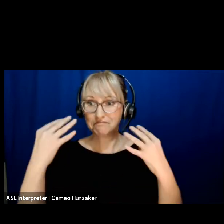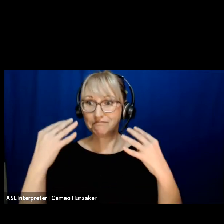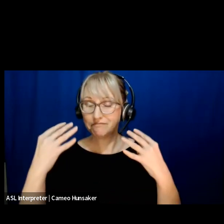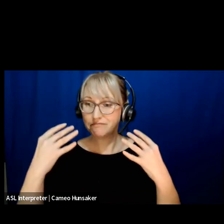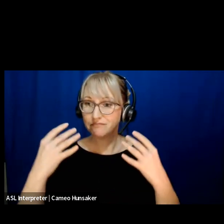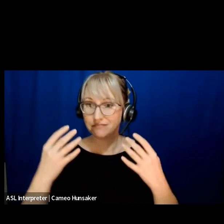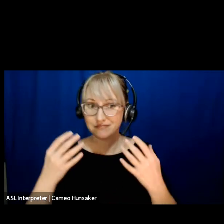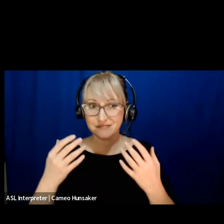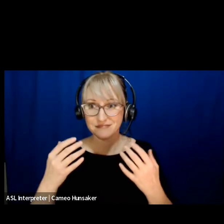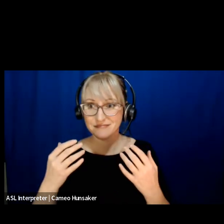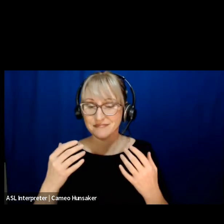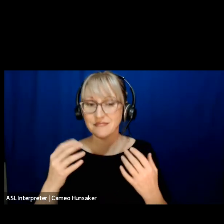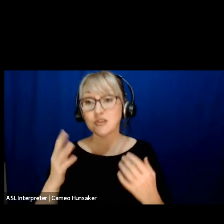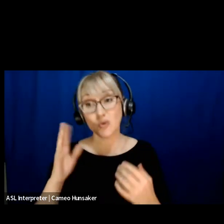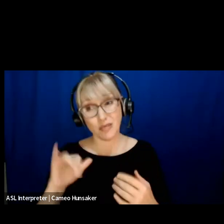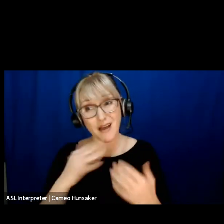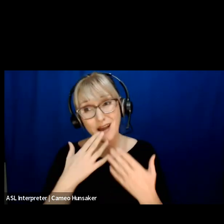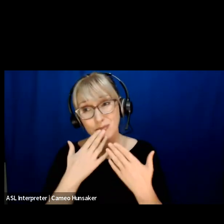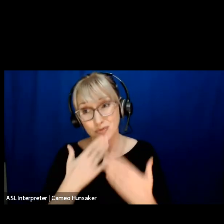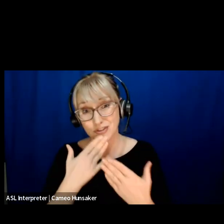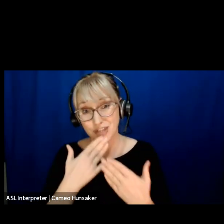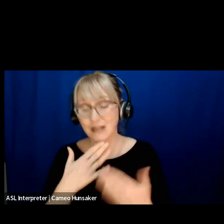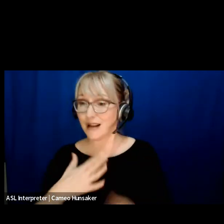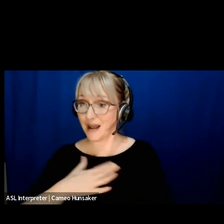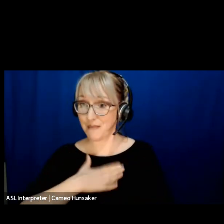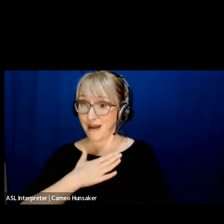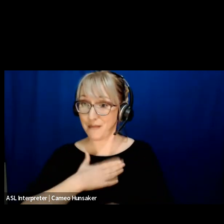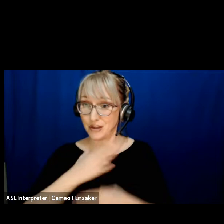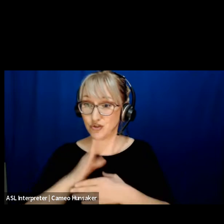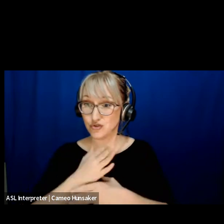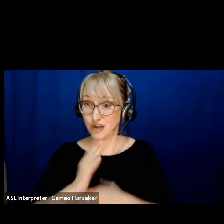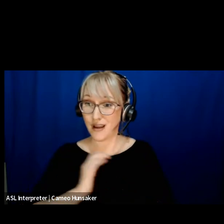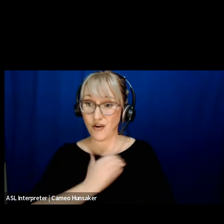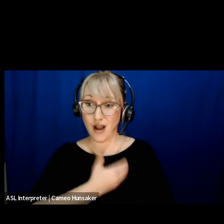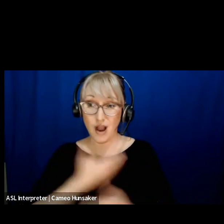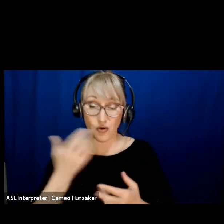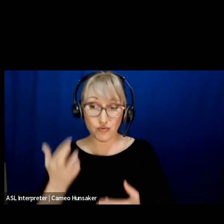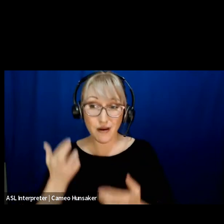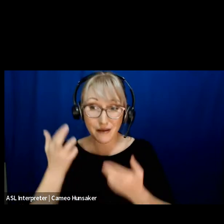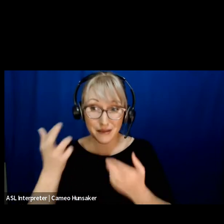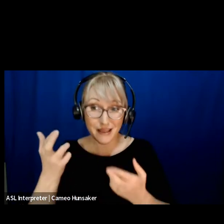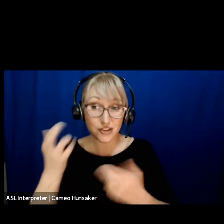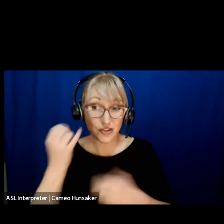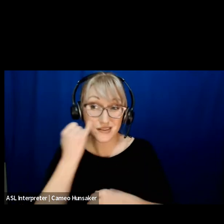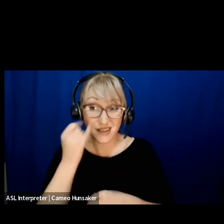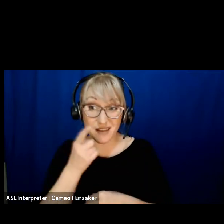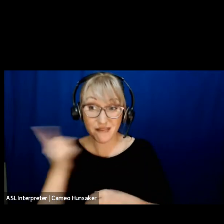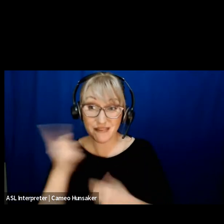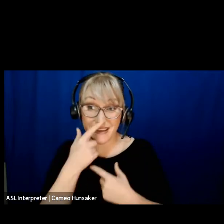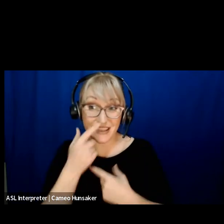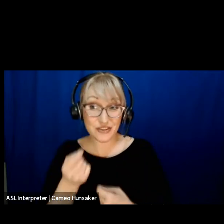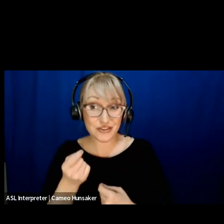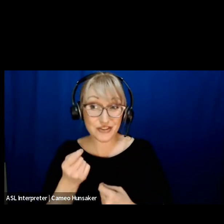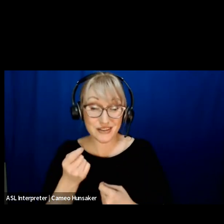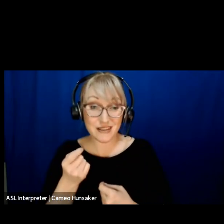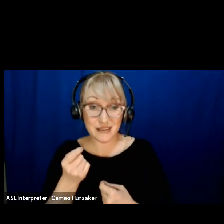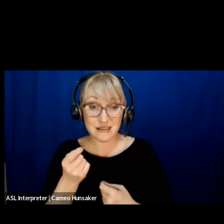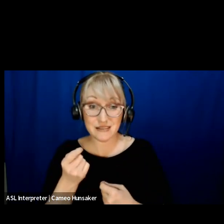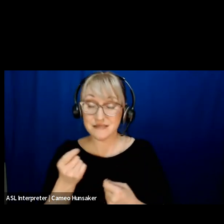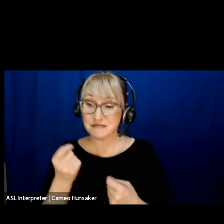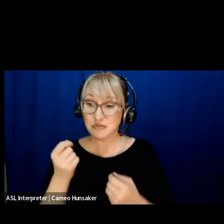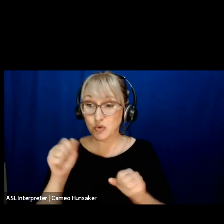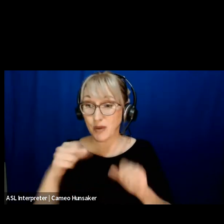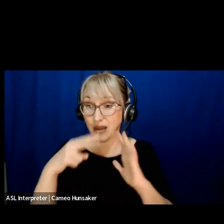that was appreciated, and I'd be happy to share our recommendations if you were interested in reading them.